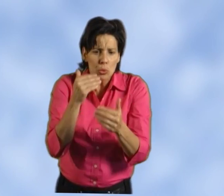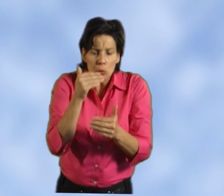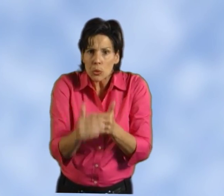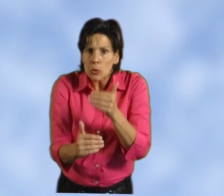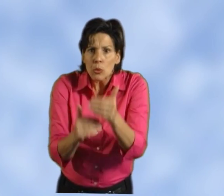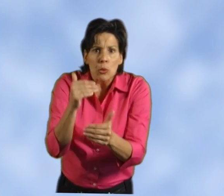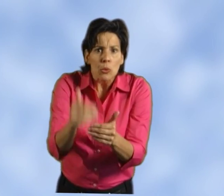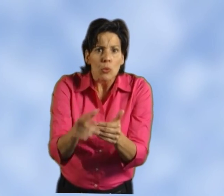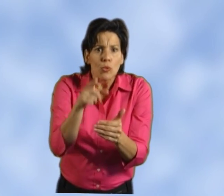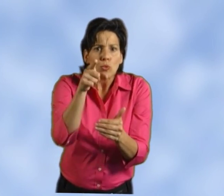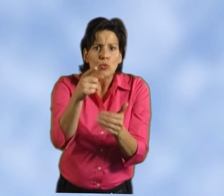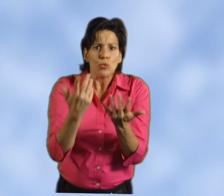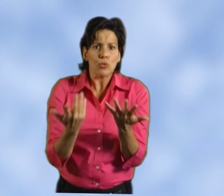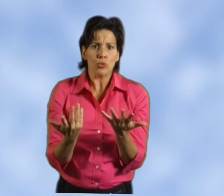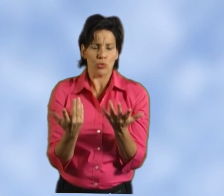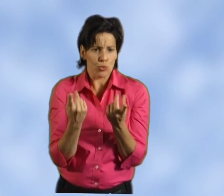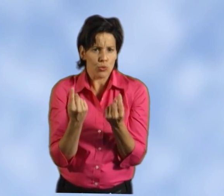can take